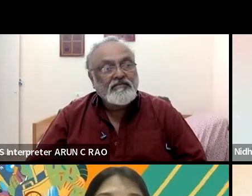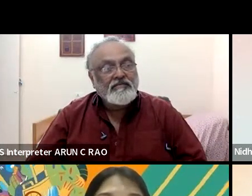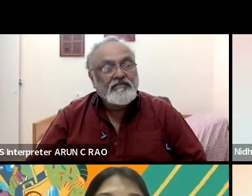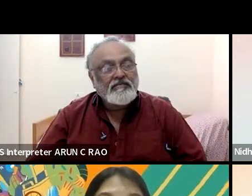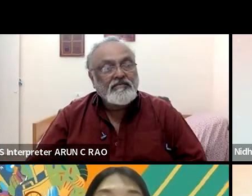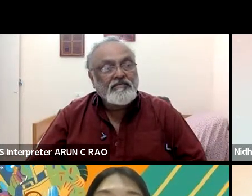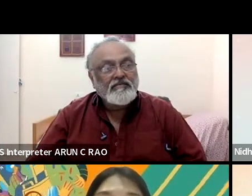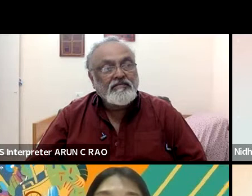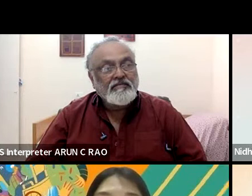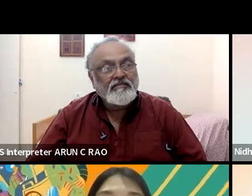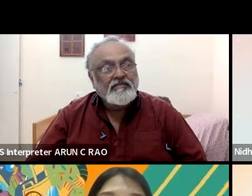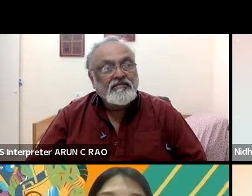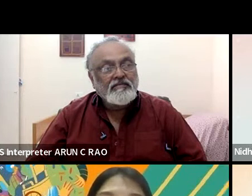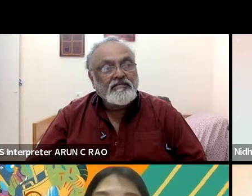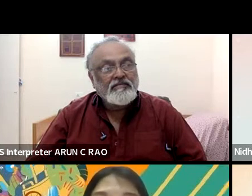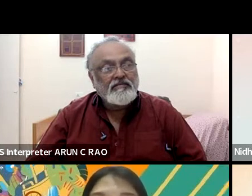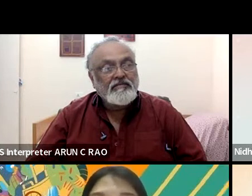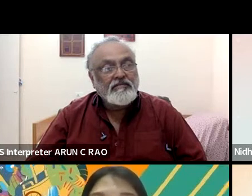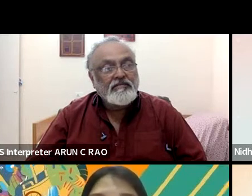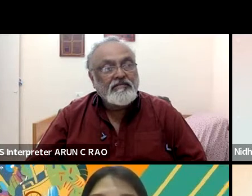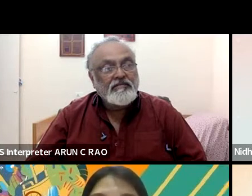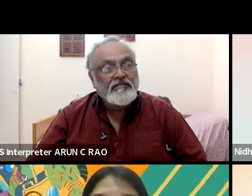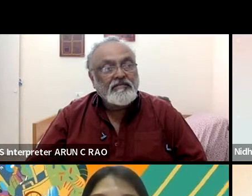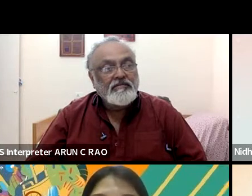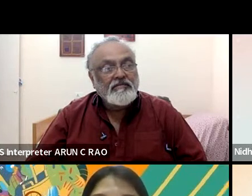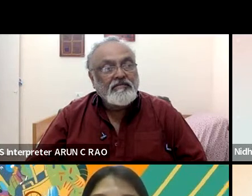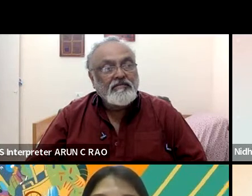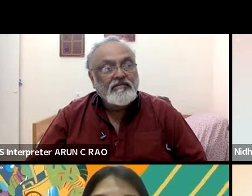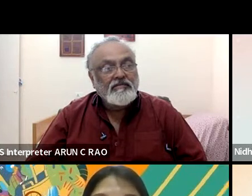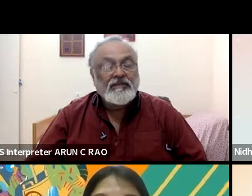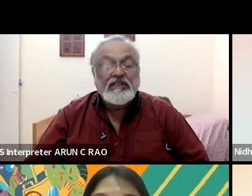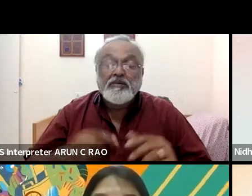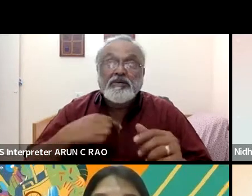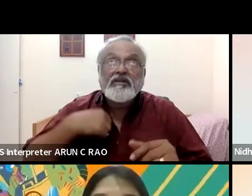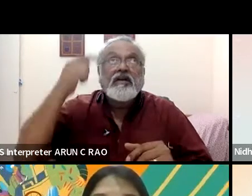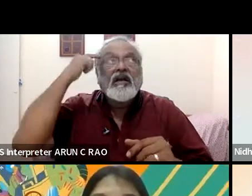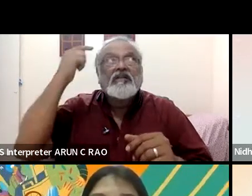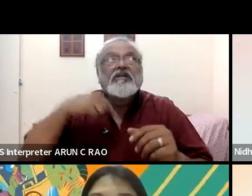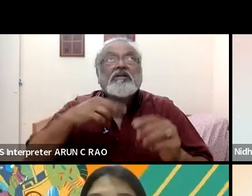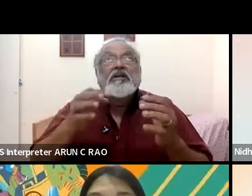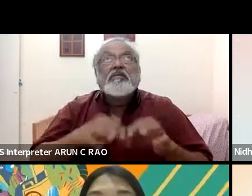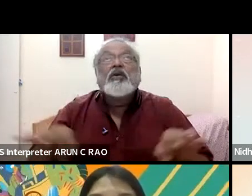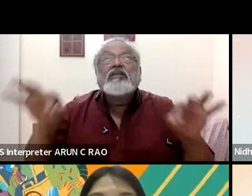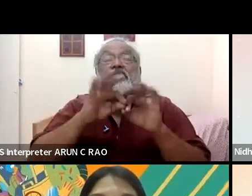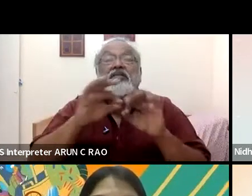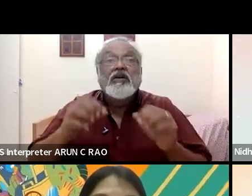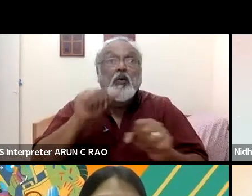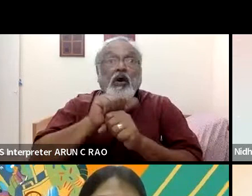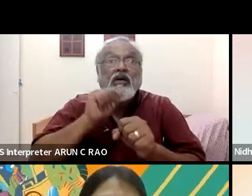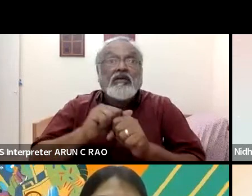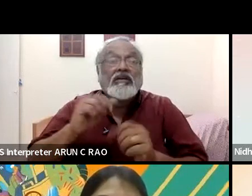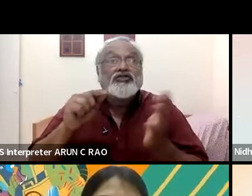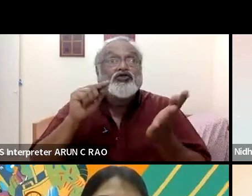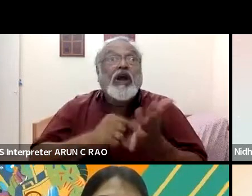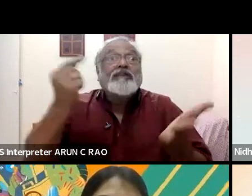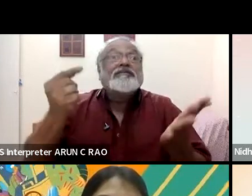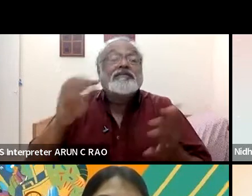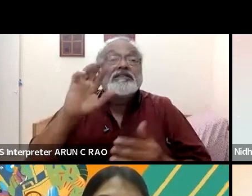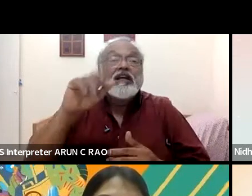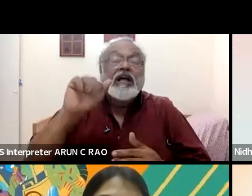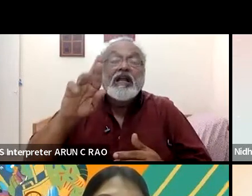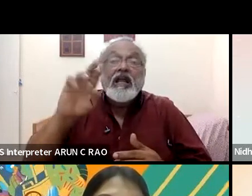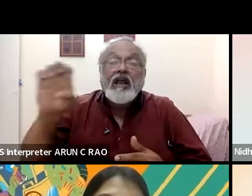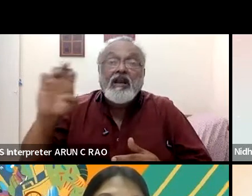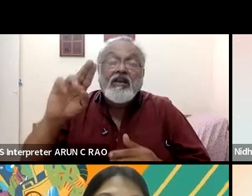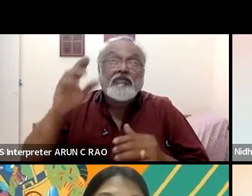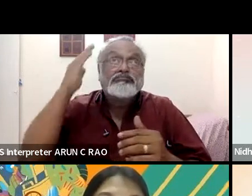as perhaps a career opportunity, to be able to lead that. We spoke about, someone mentioned during the